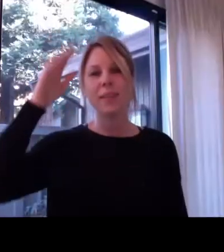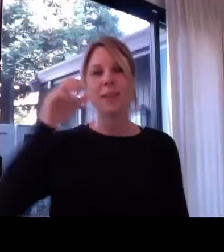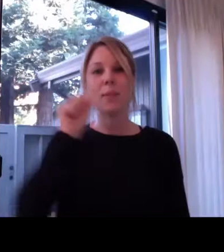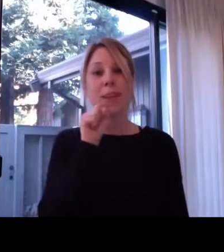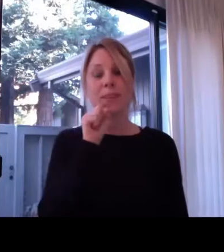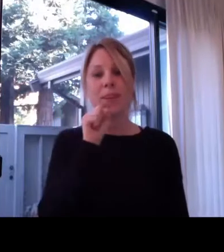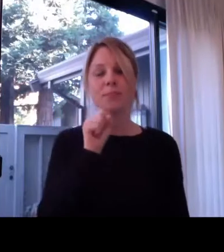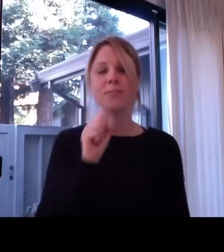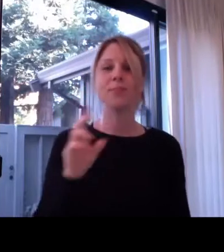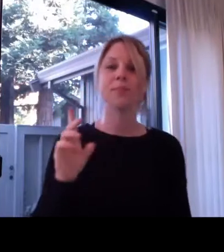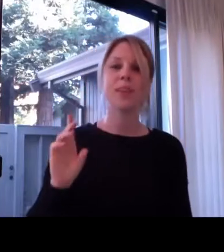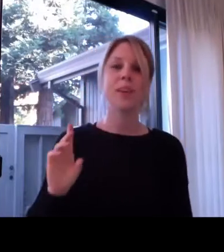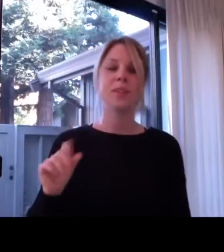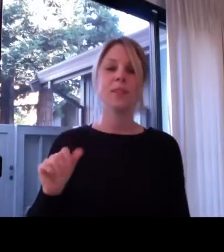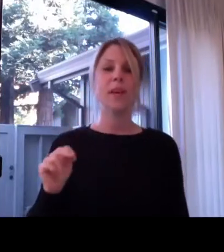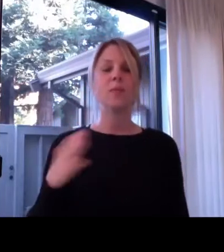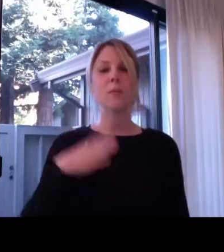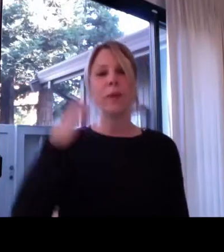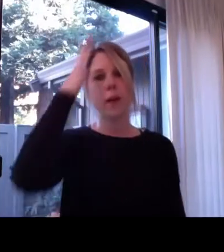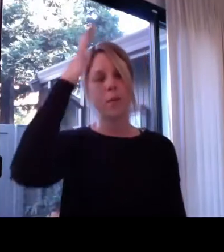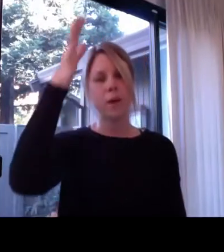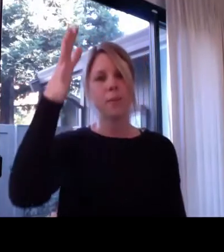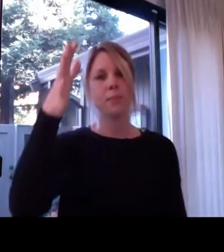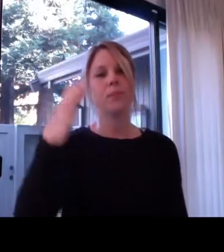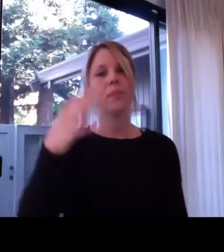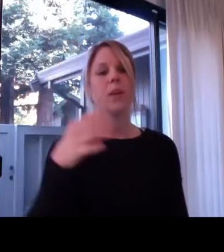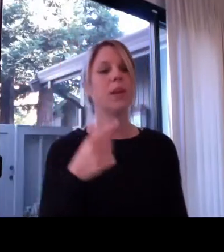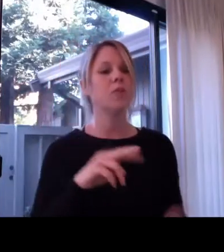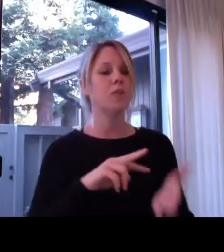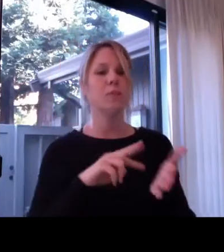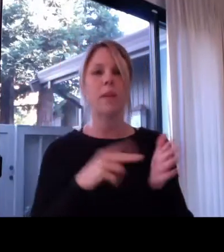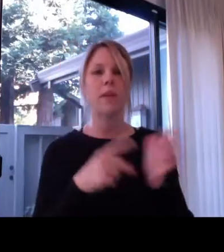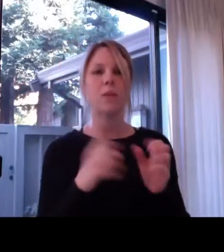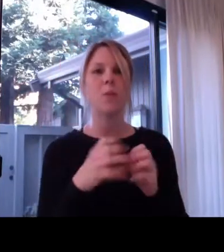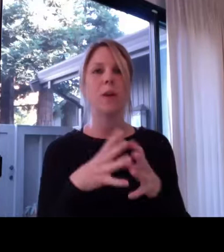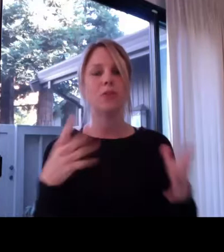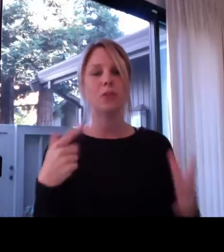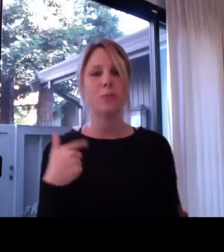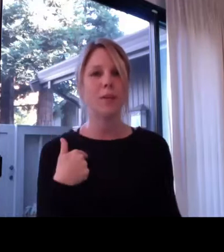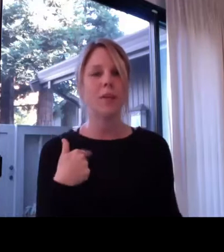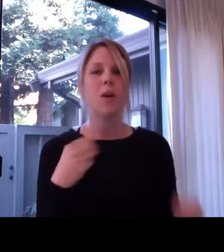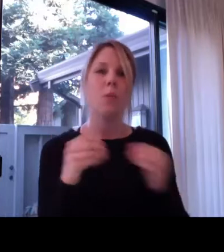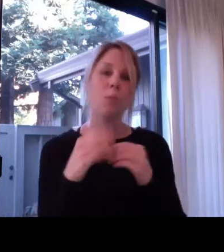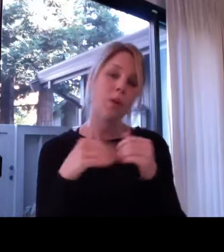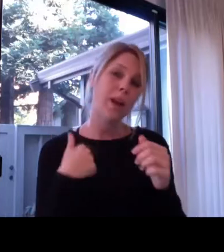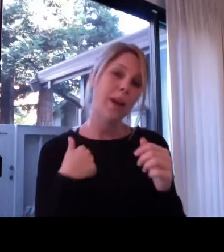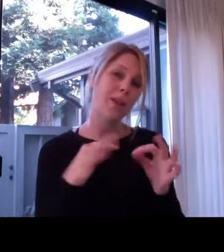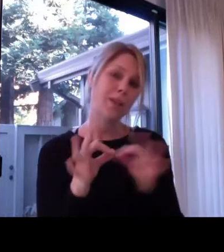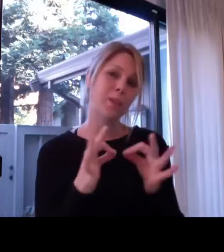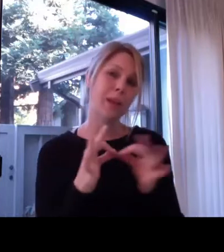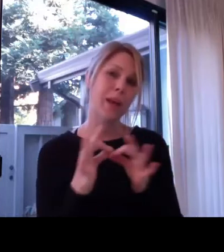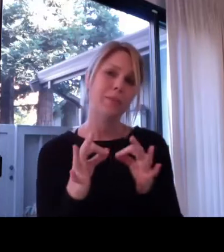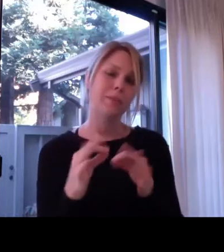Hi, I'm Stephanie. Dan was my grandpa, and he just meant so much to me, more than I